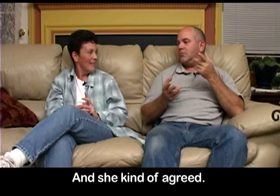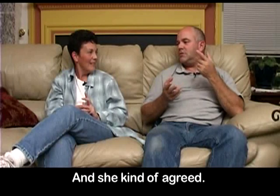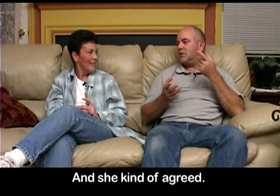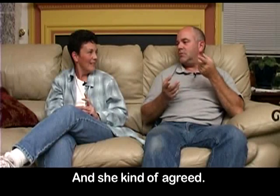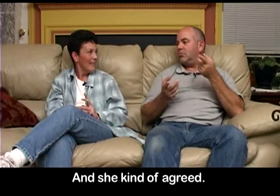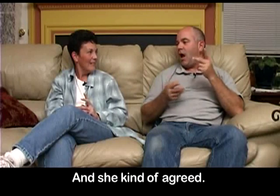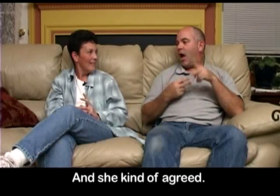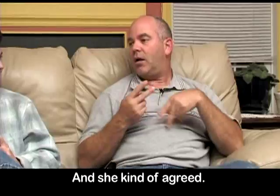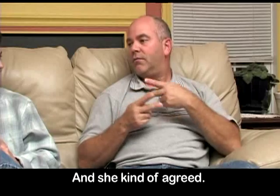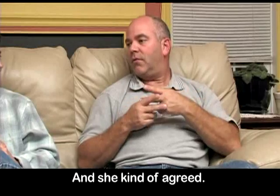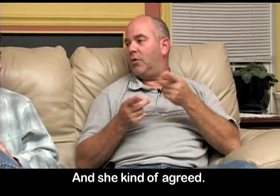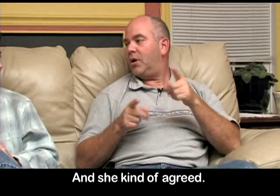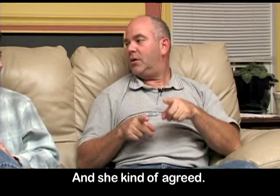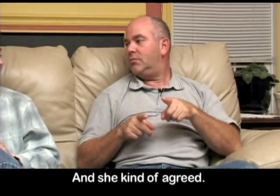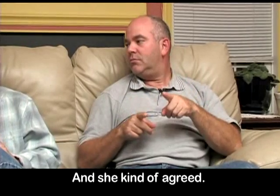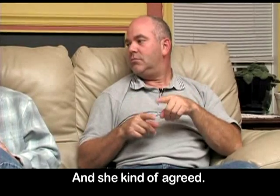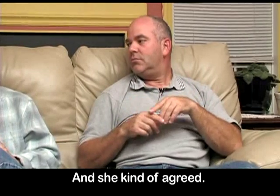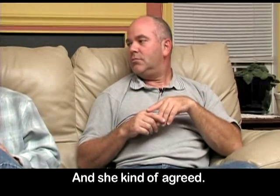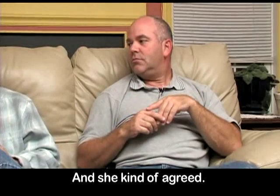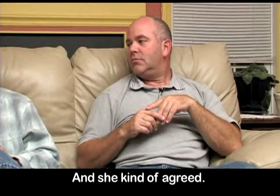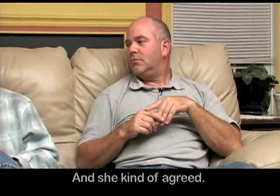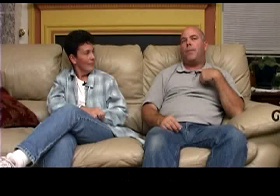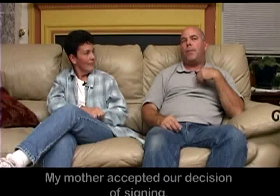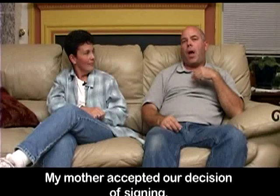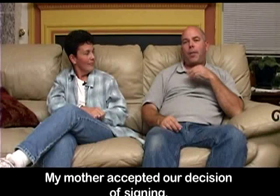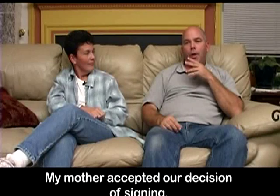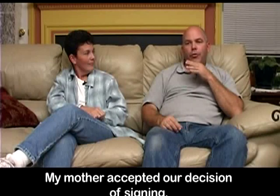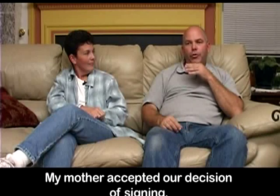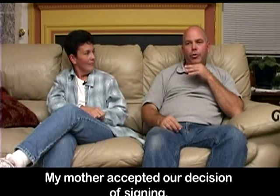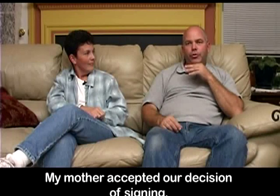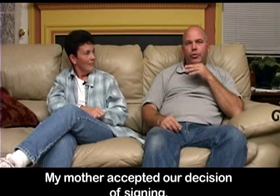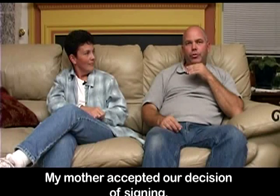She kind of agreed. My mother